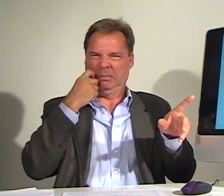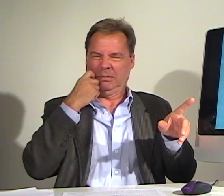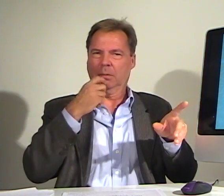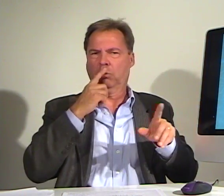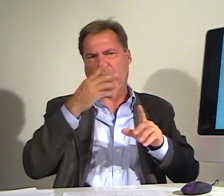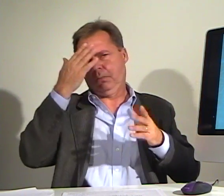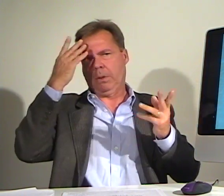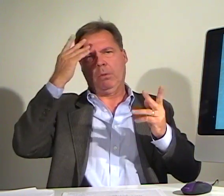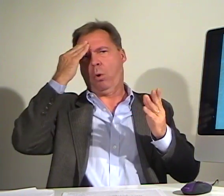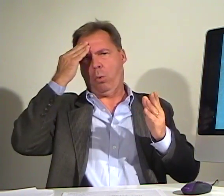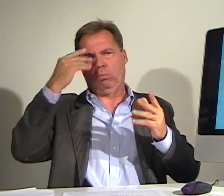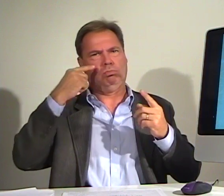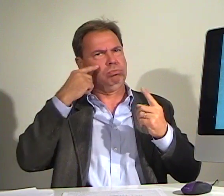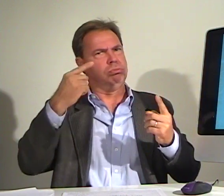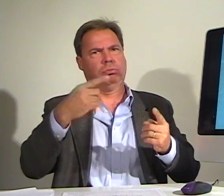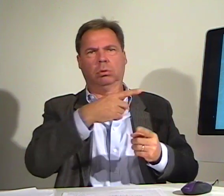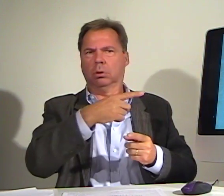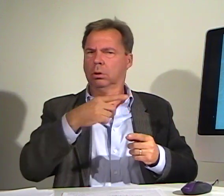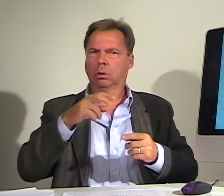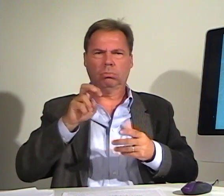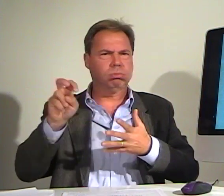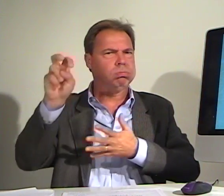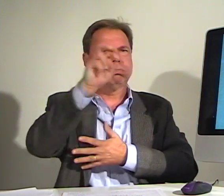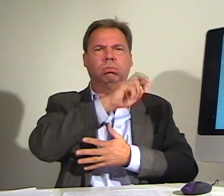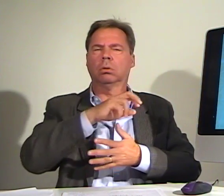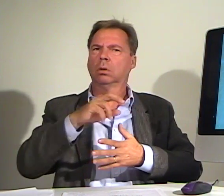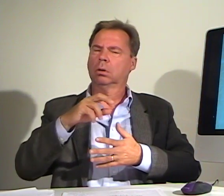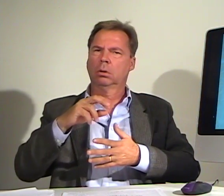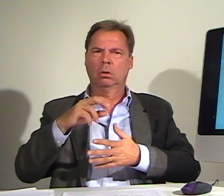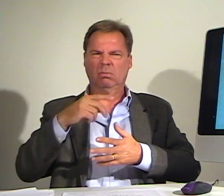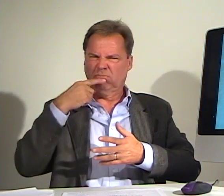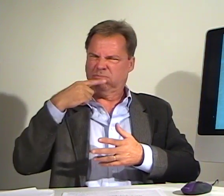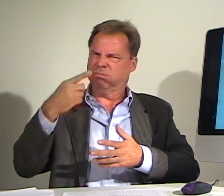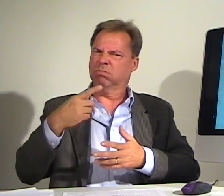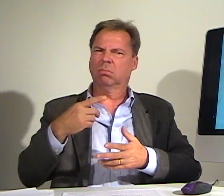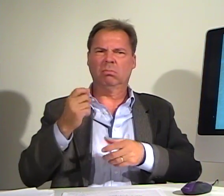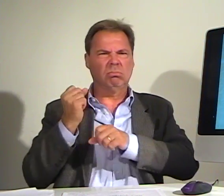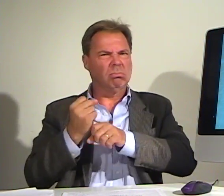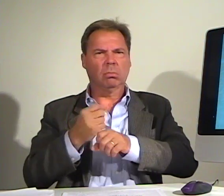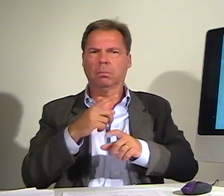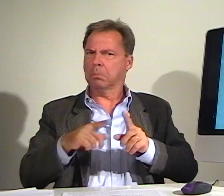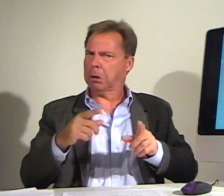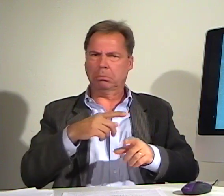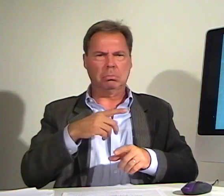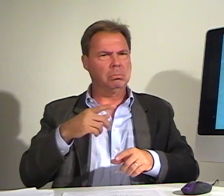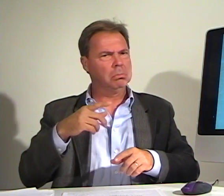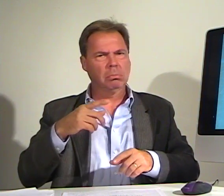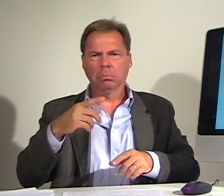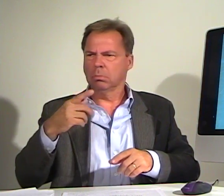was a DVD recently released about his life. He traveled the world, was a famous professional baseball